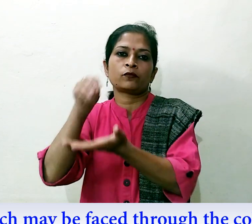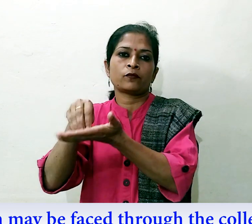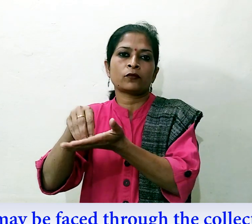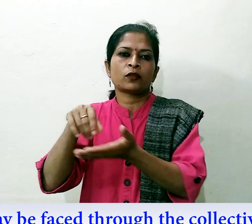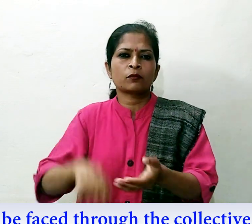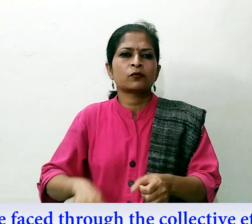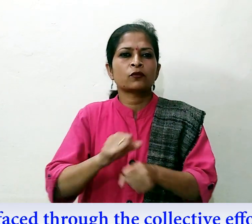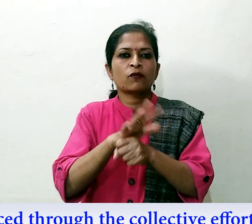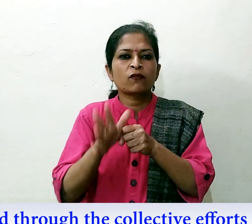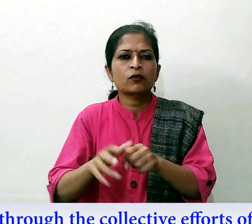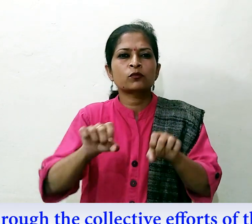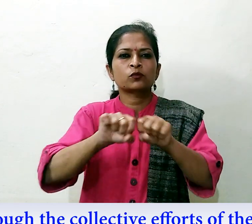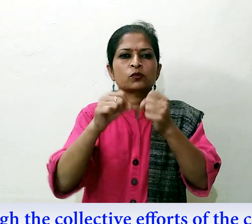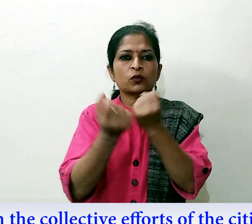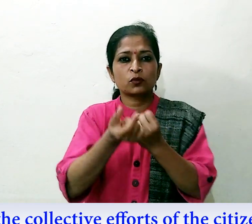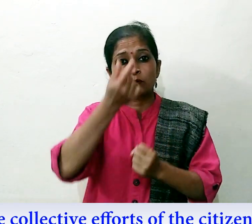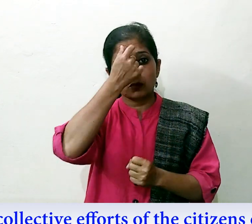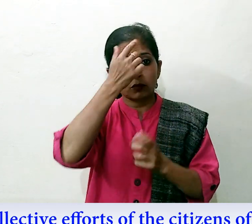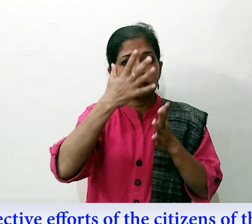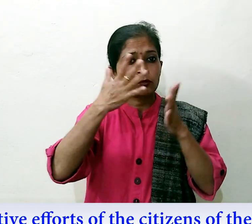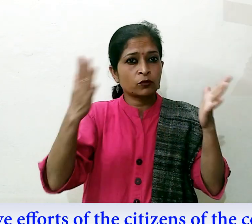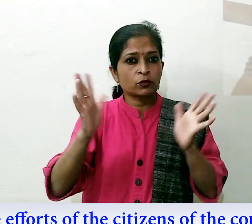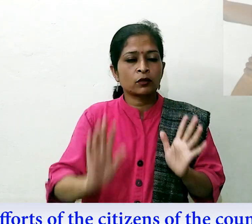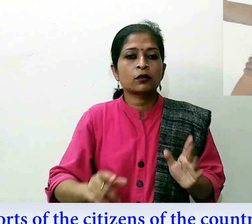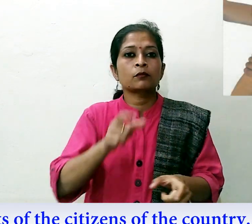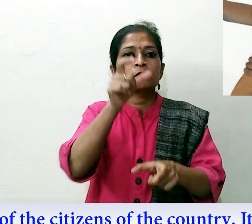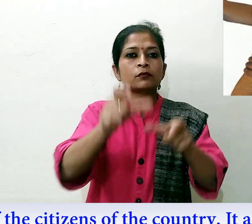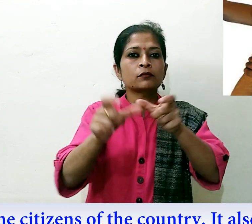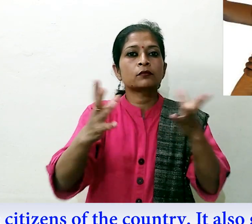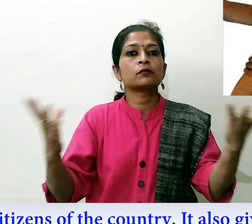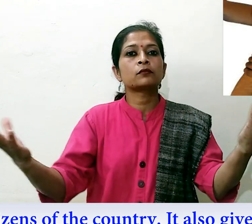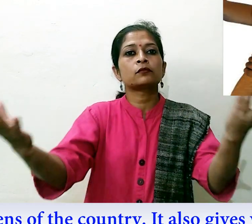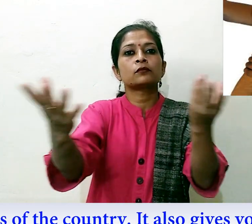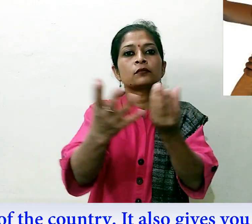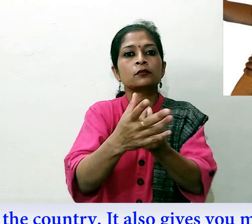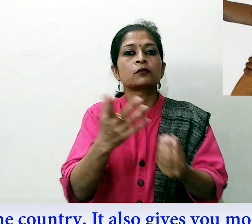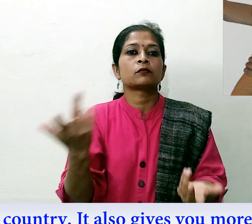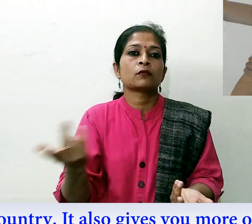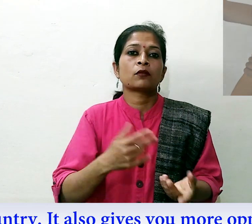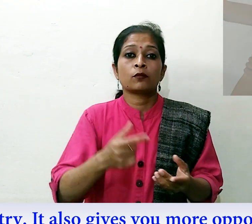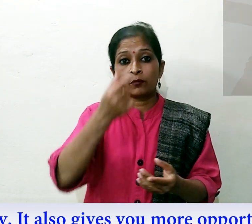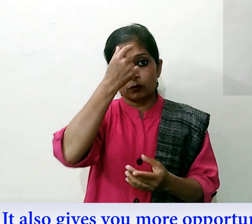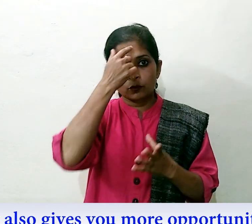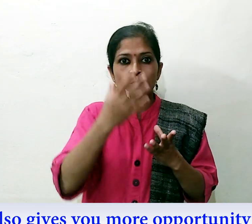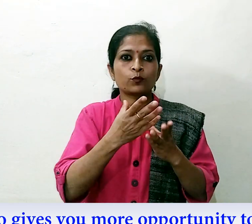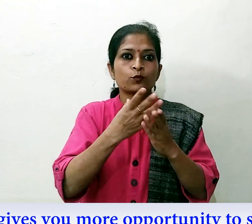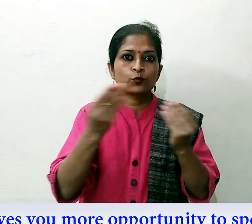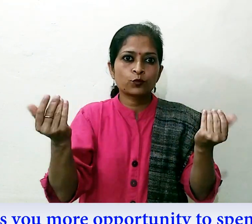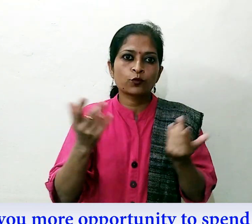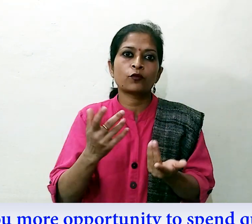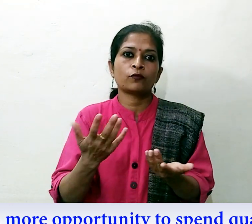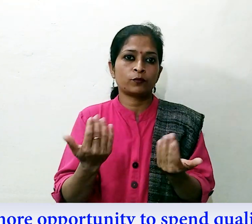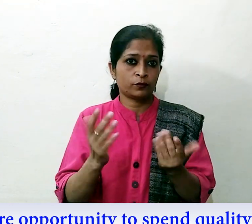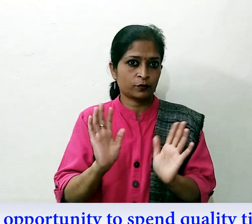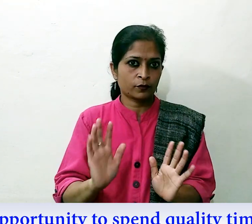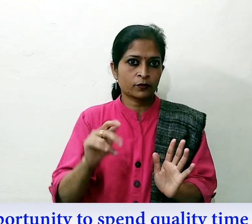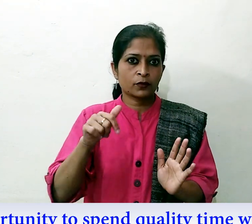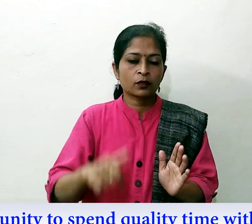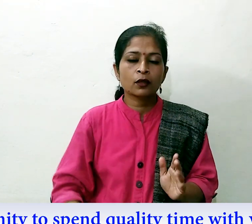society, which may be faced through the collective efforts of the citizen of the country. It also gives you more opportunity to spend